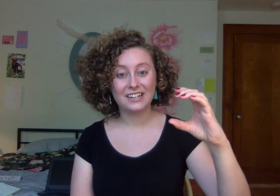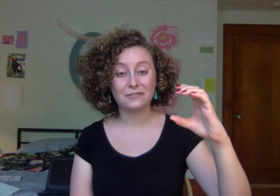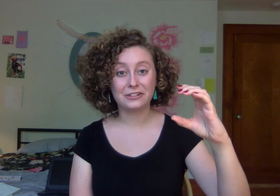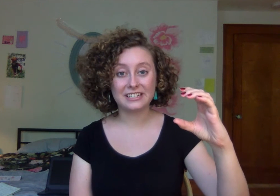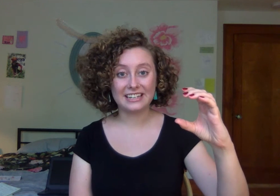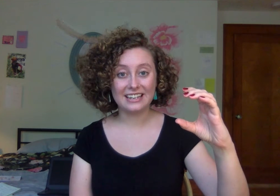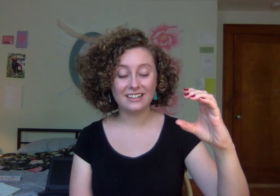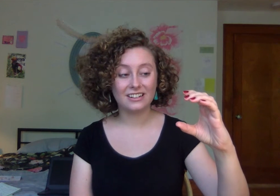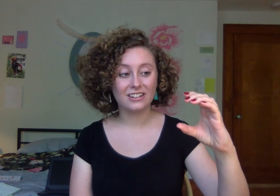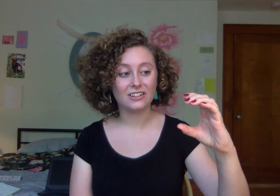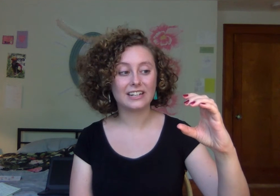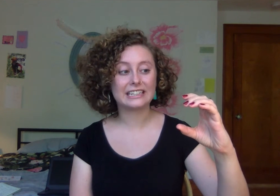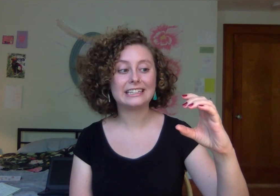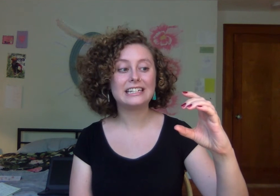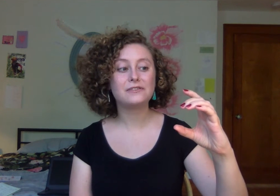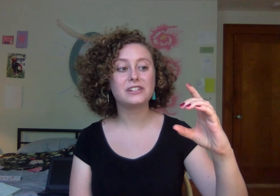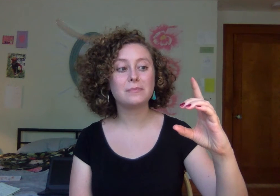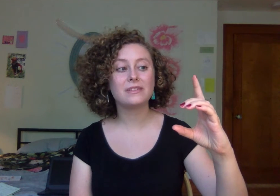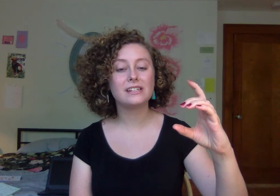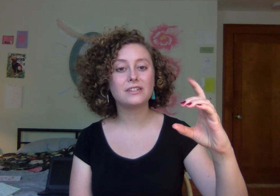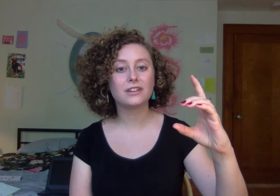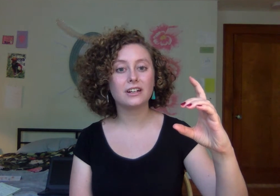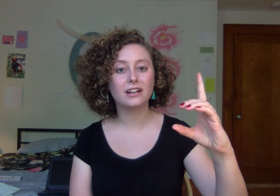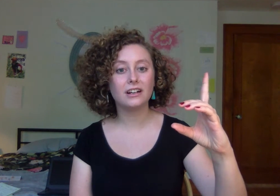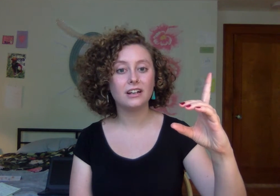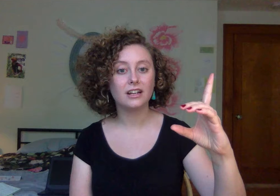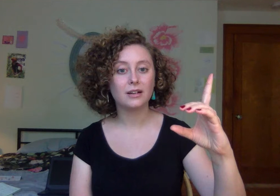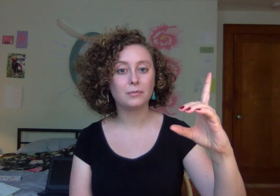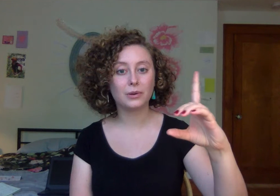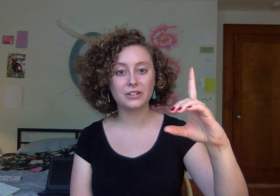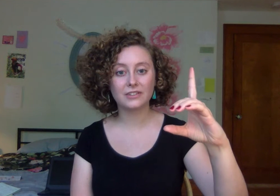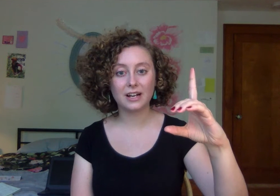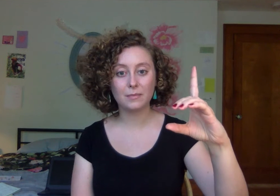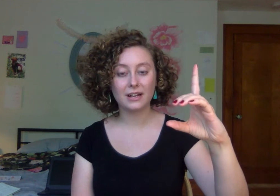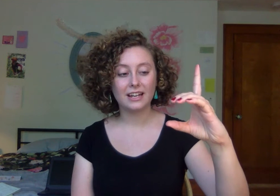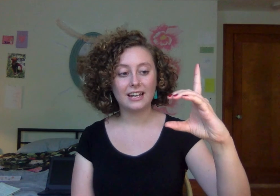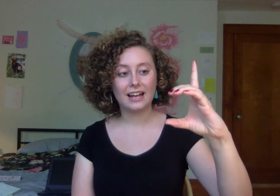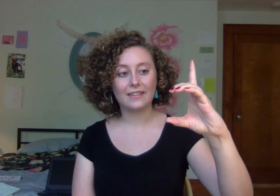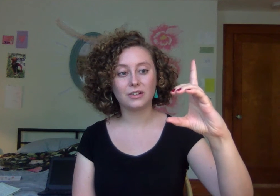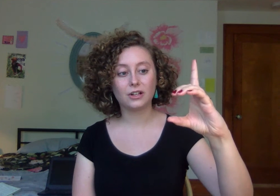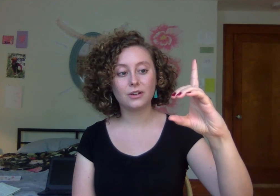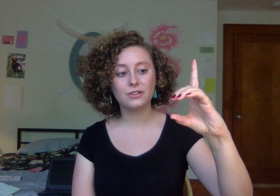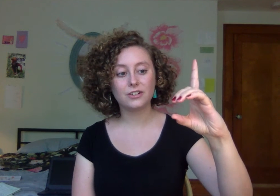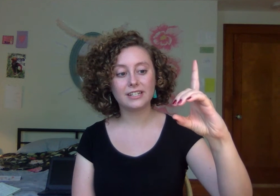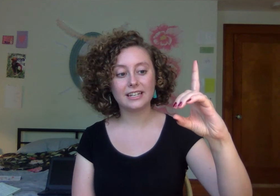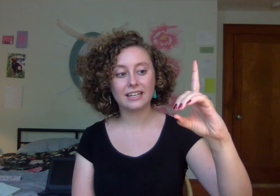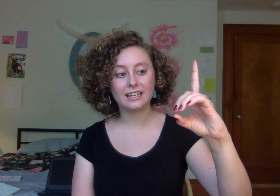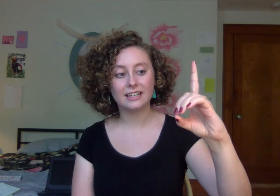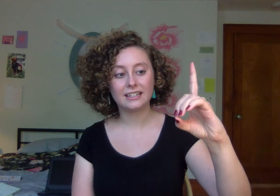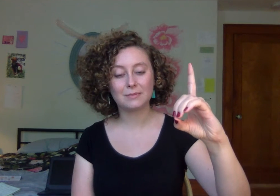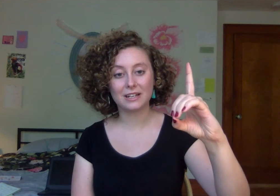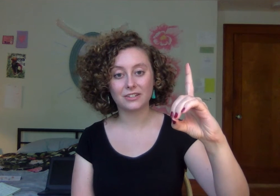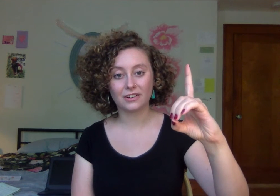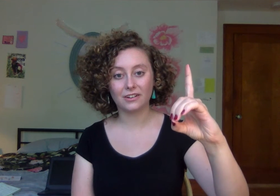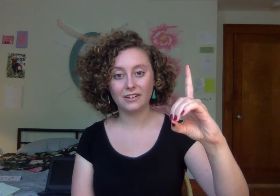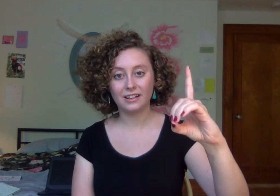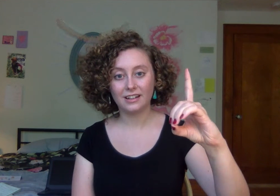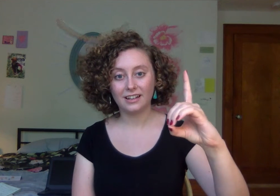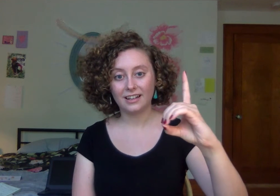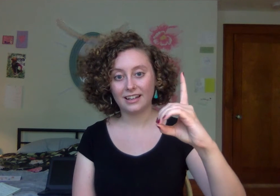For D, you're going to lift up this finger, point it straight up, and then close your C to make a circle. And